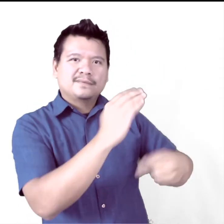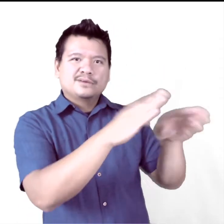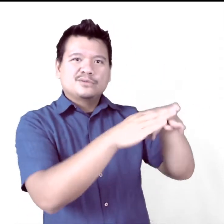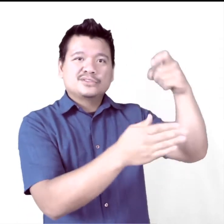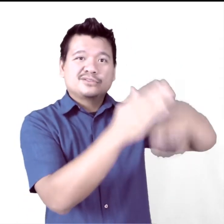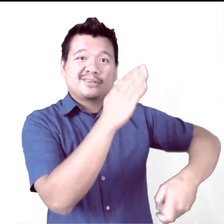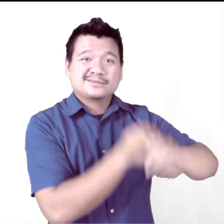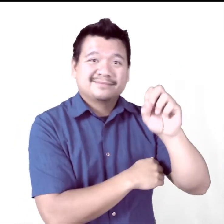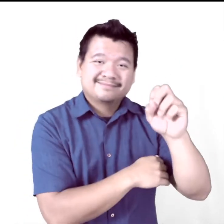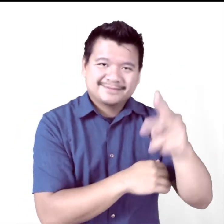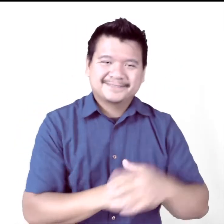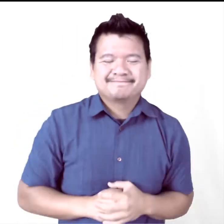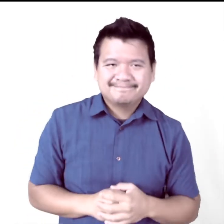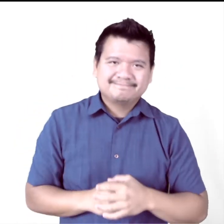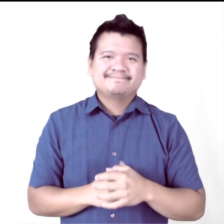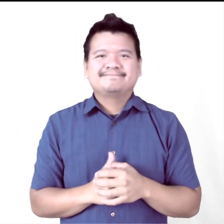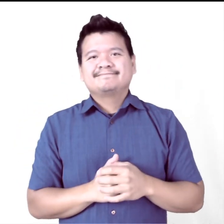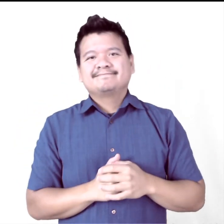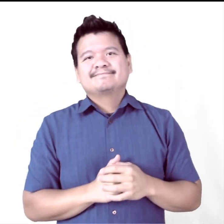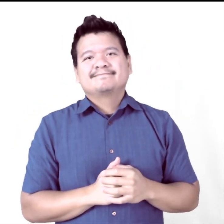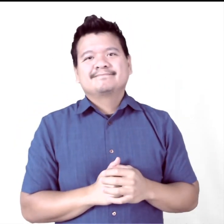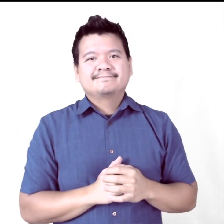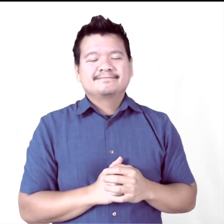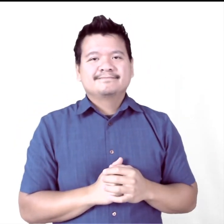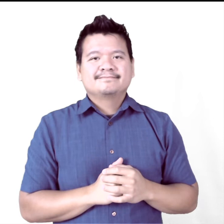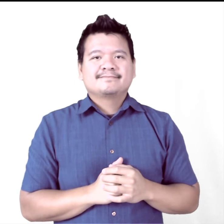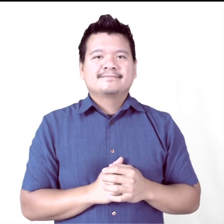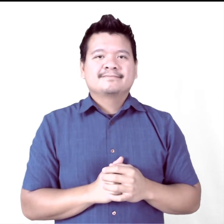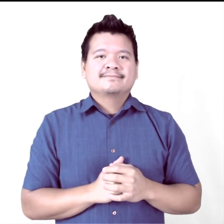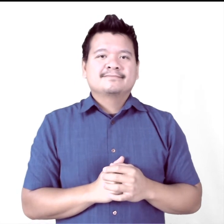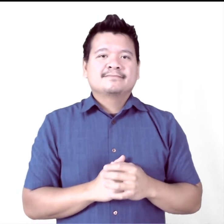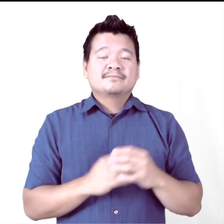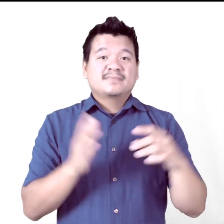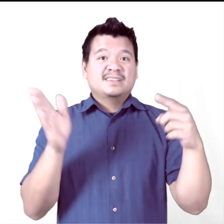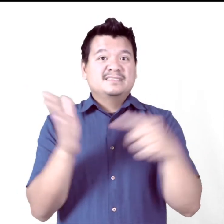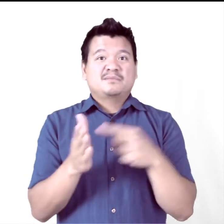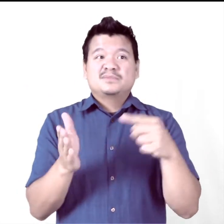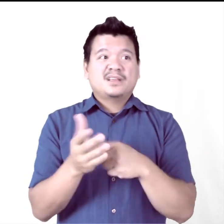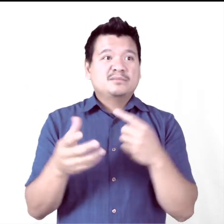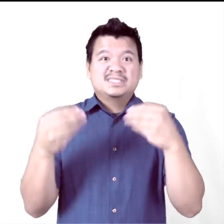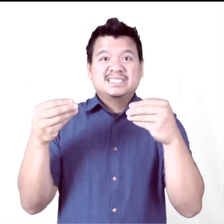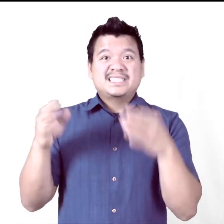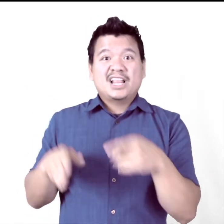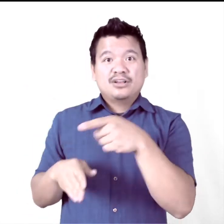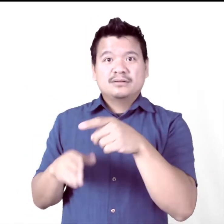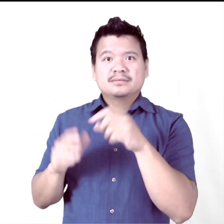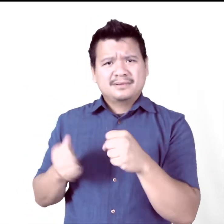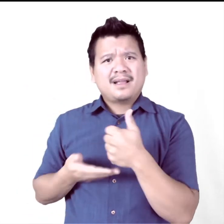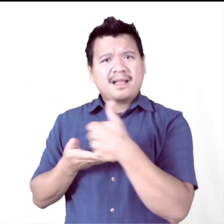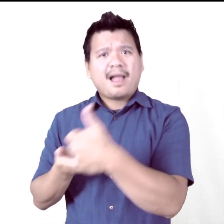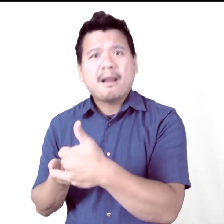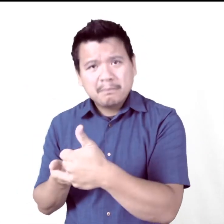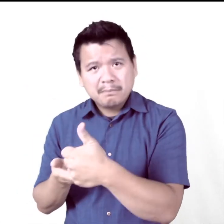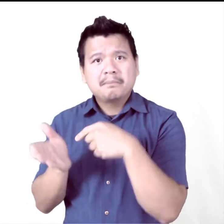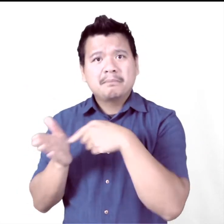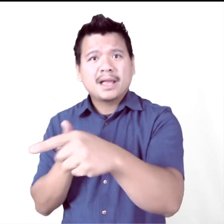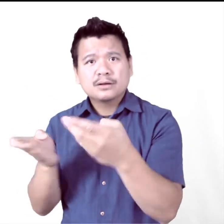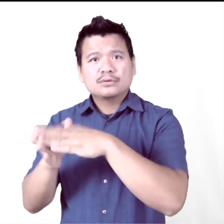and I'll do a deep dive in a separate video. And sometimes sellers can help the buyers by giving